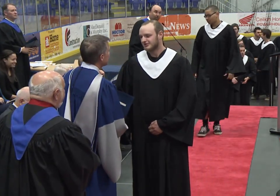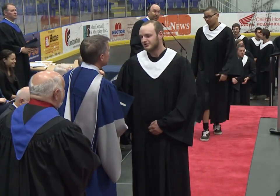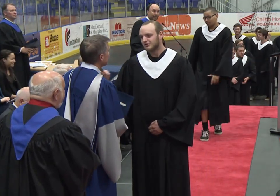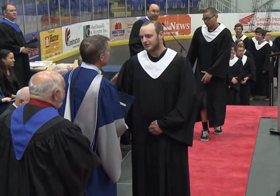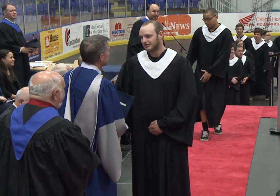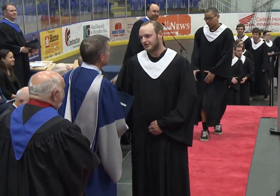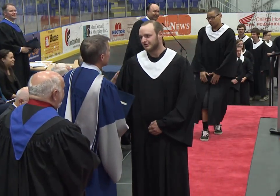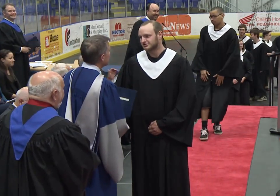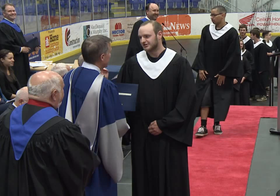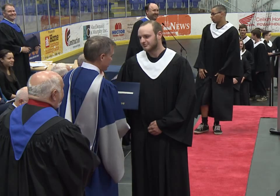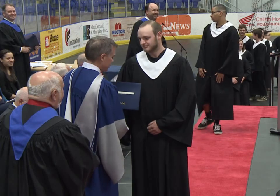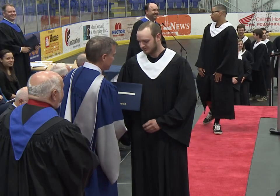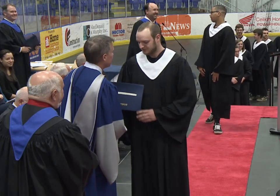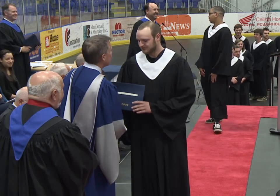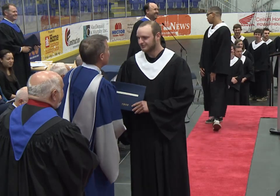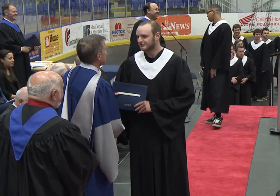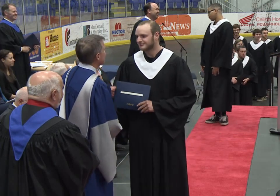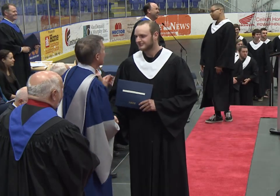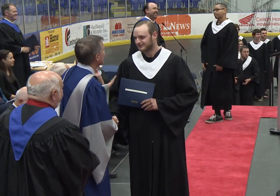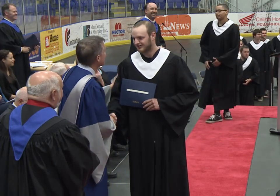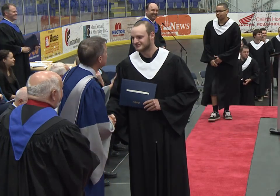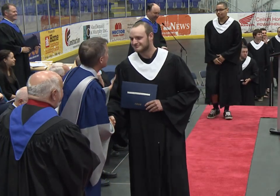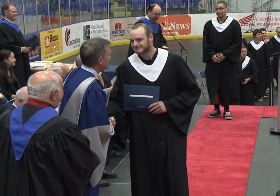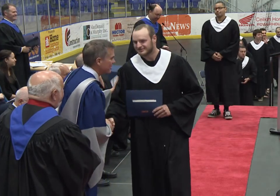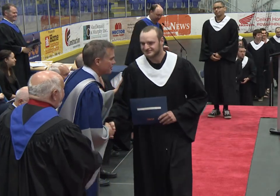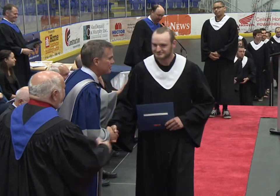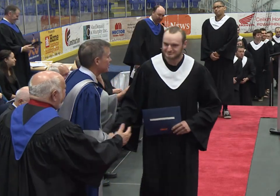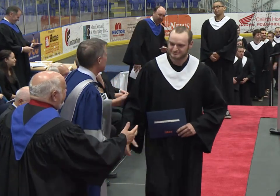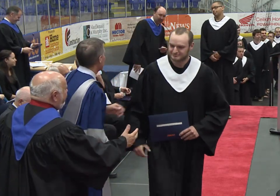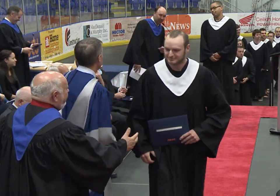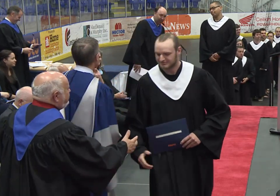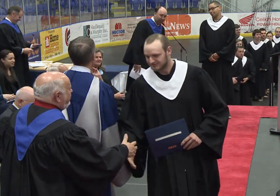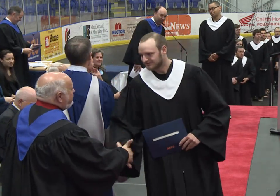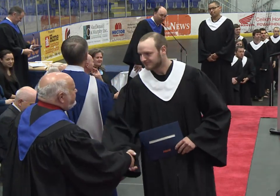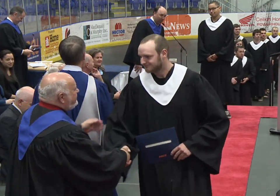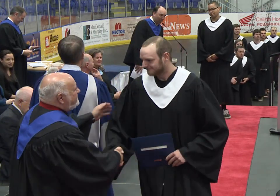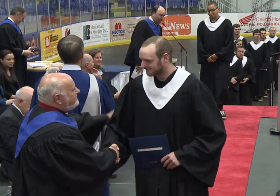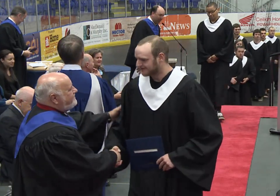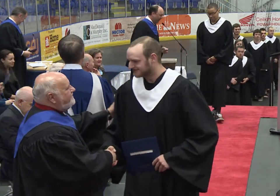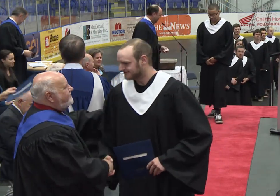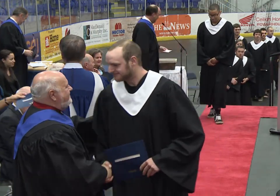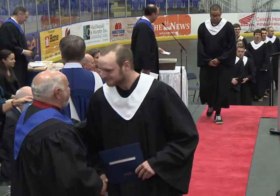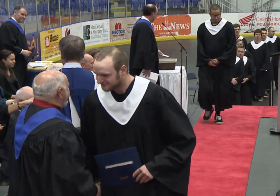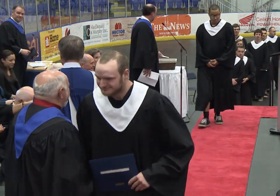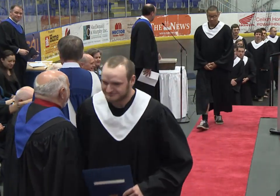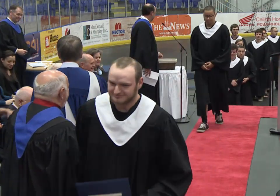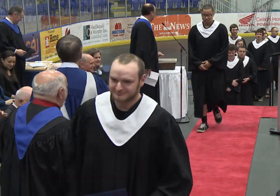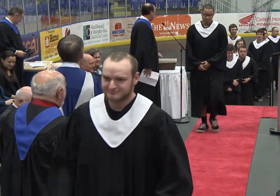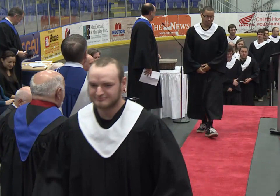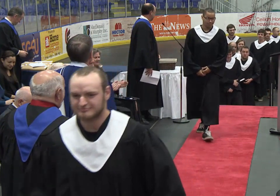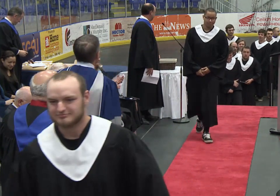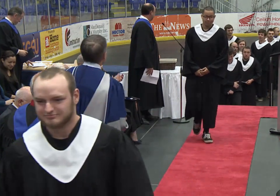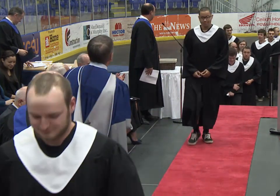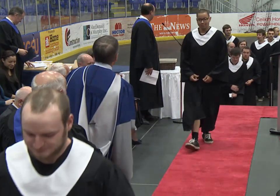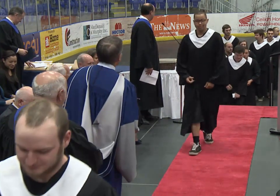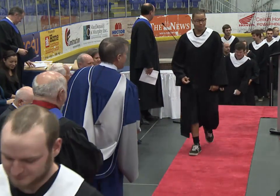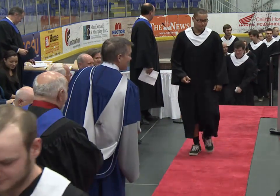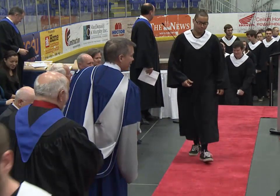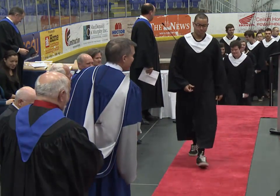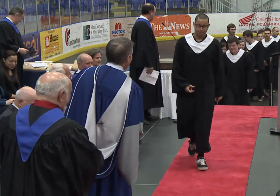Oh, hold on. That's okay. Jordan Cromwell.